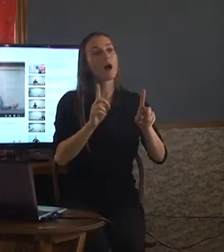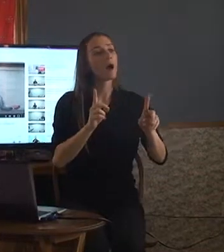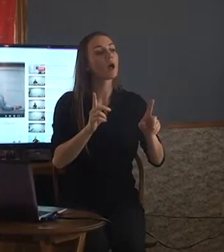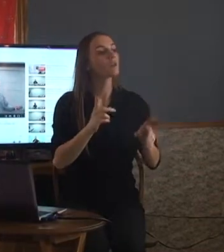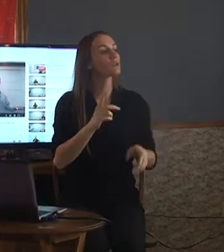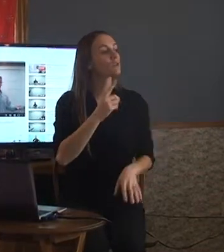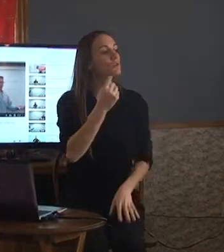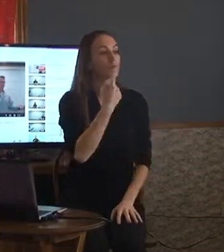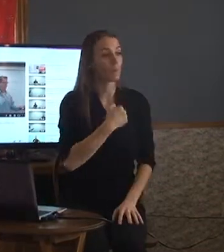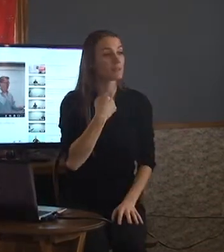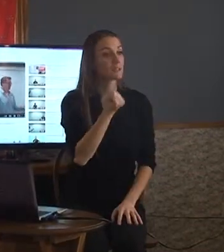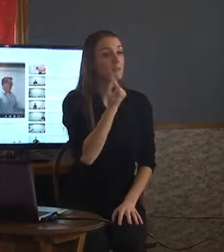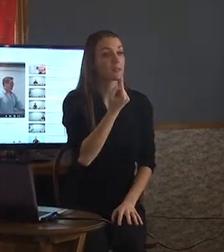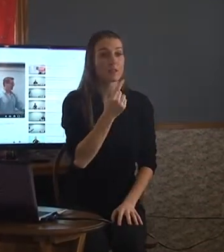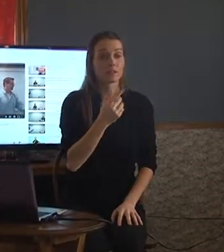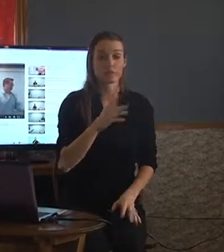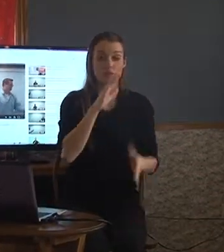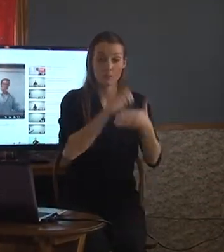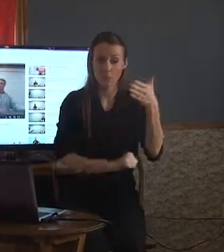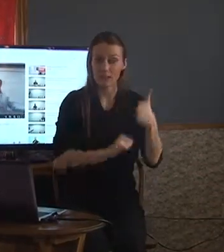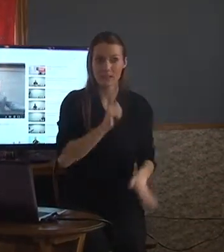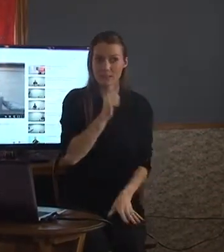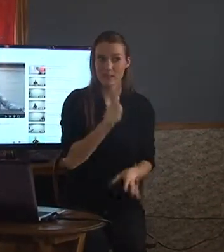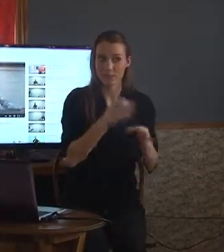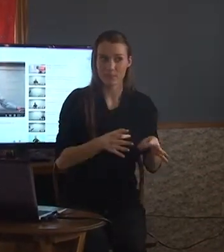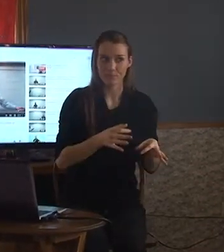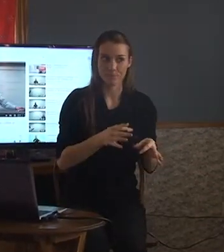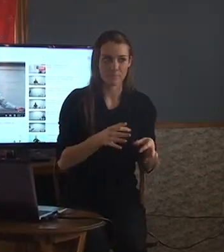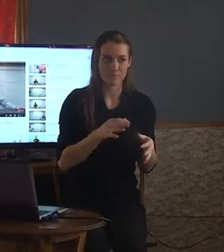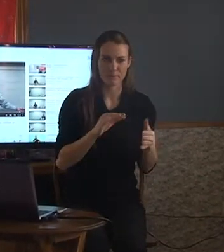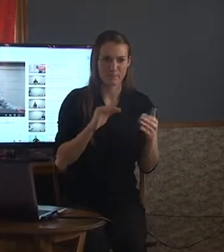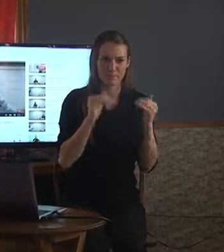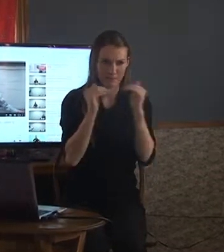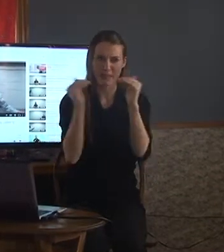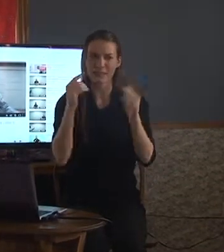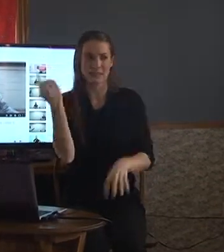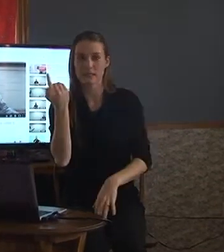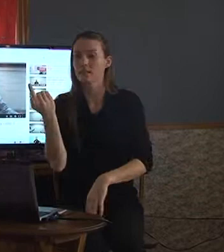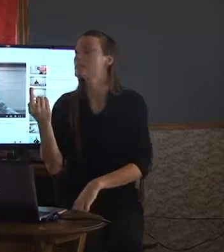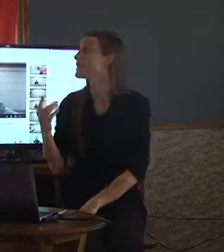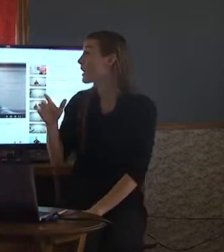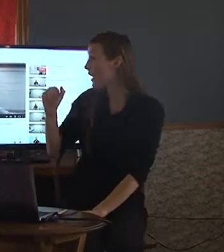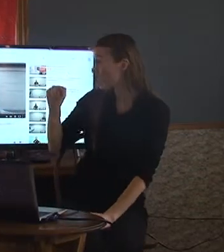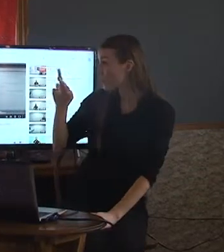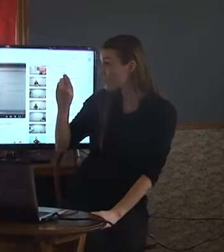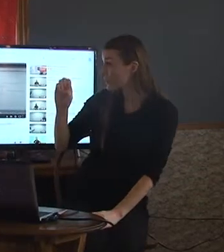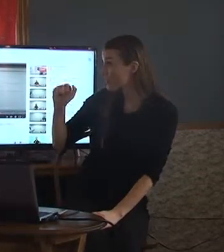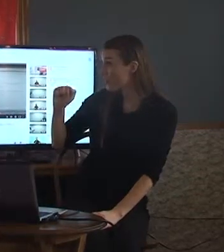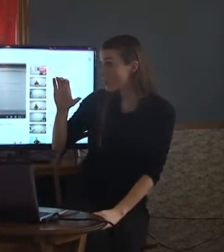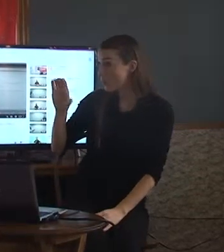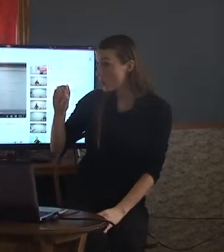that. Yeah, area codes, or even phone number. Very good. Someone else give me something else. You what